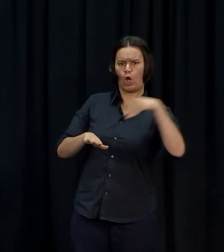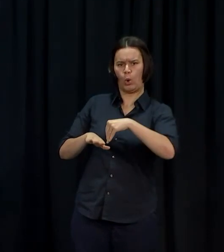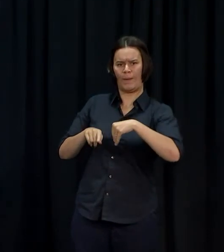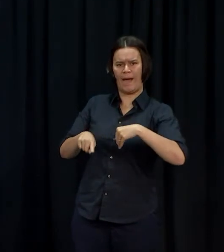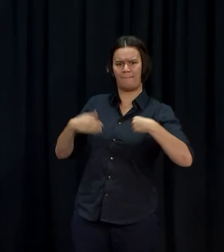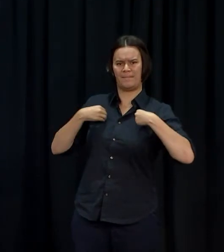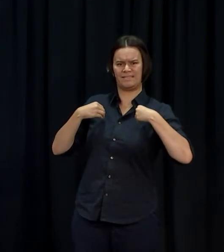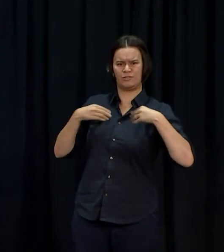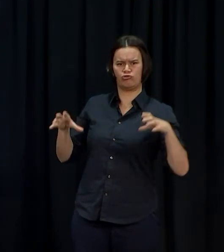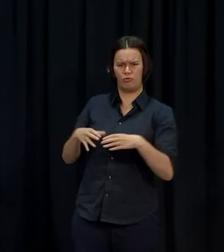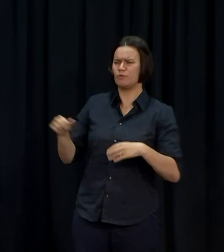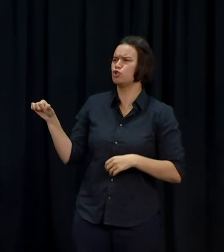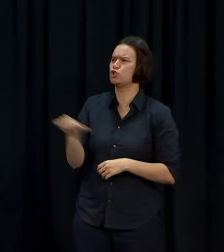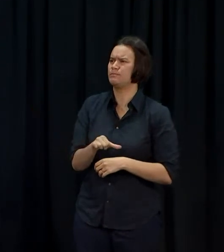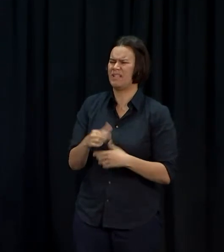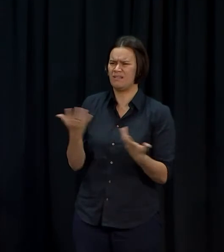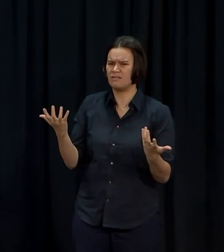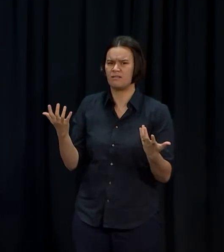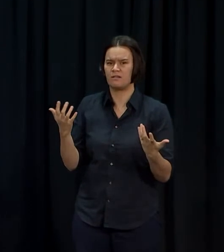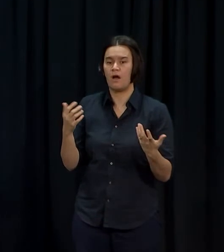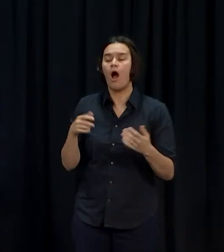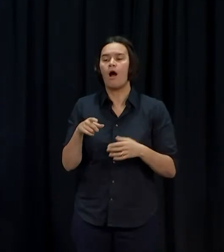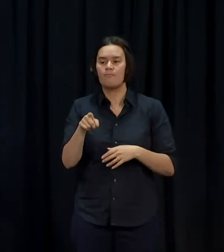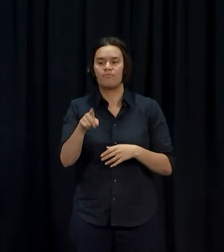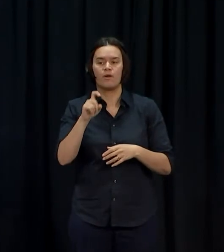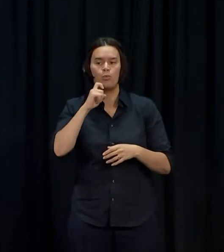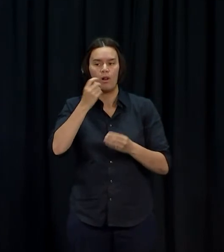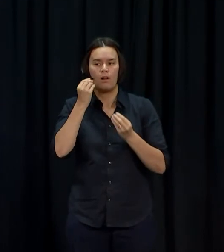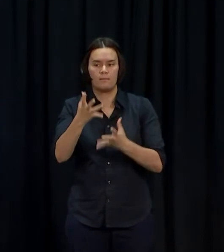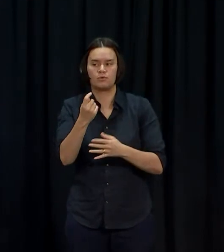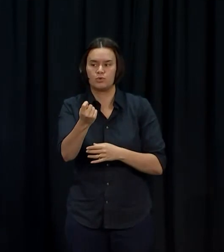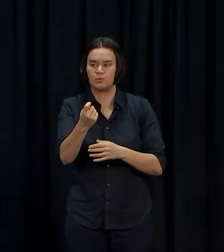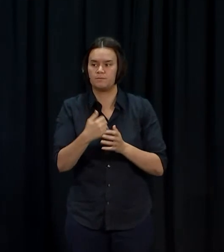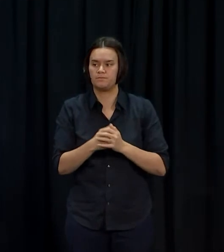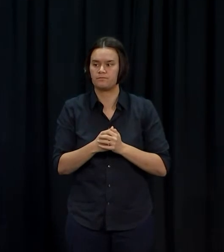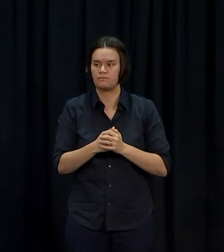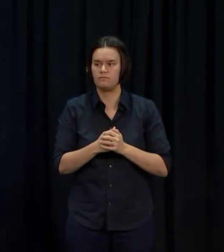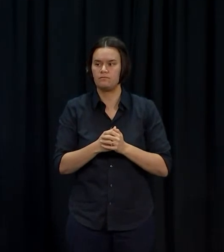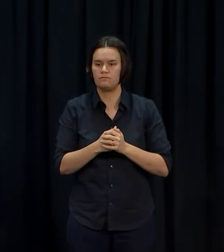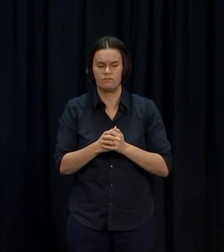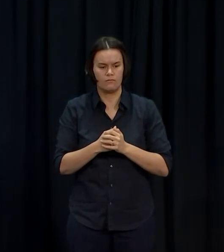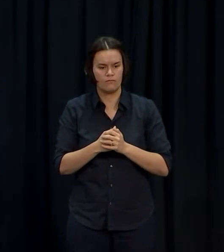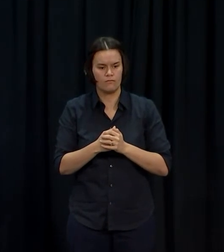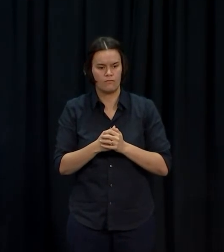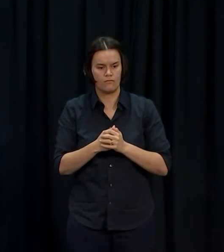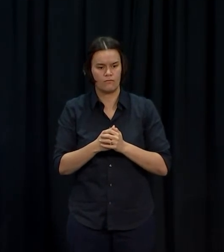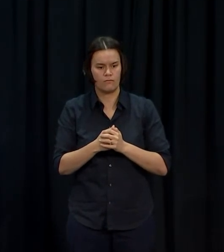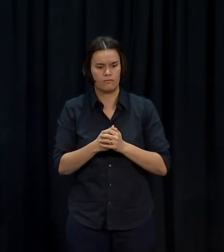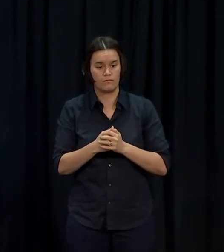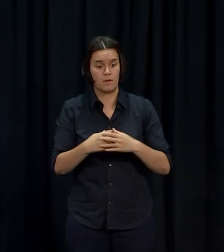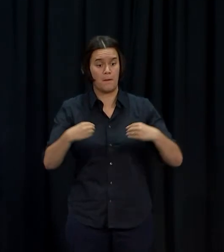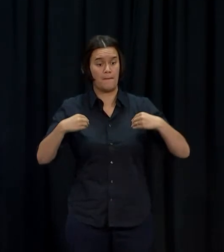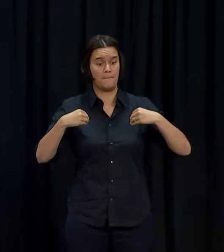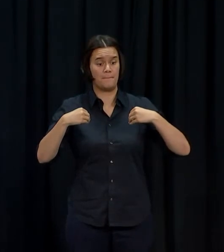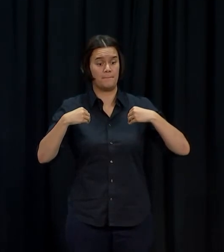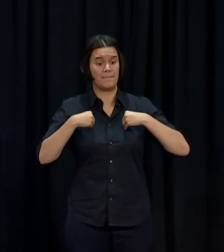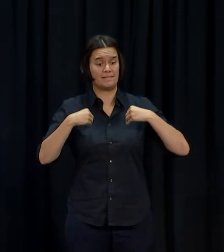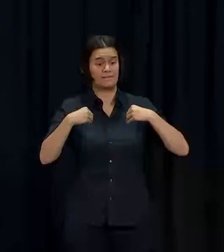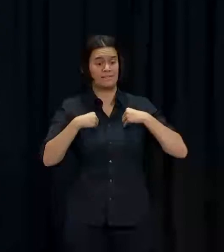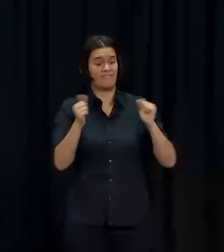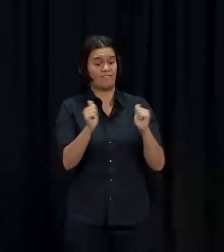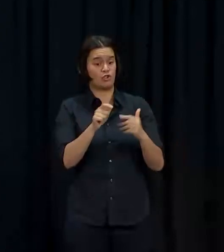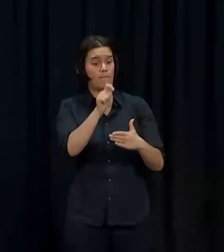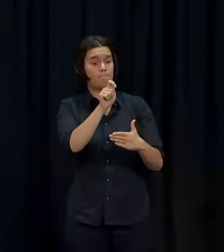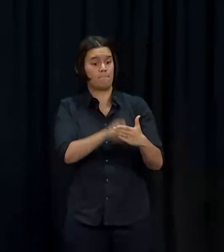believe. Can you guarantee that every business who has had its tests requisitioned by the government, their forward orders requisitioned by the government, can you guarantee that those